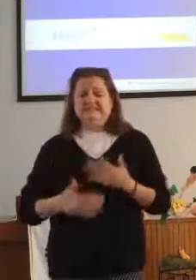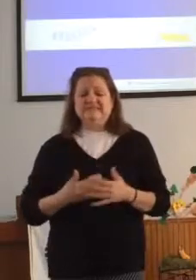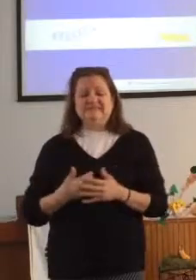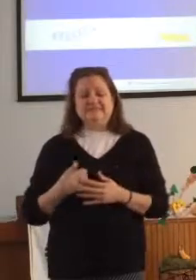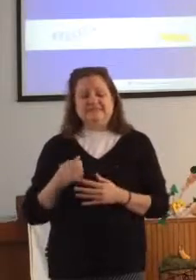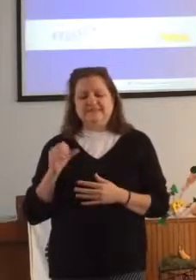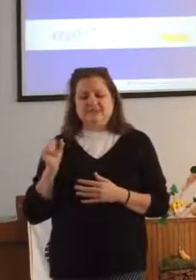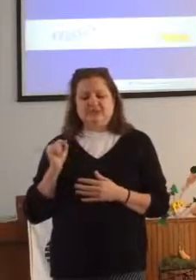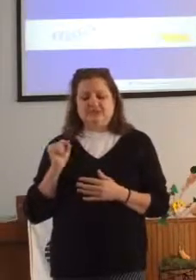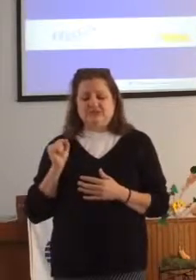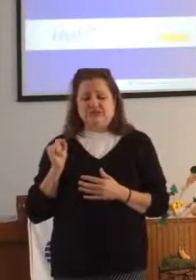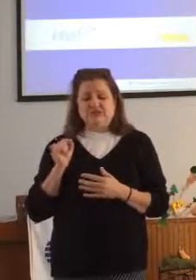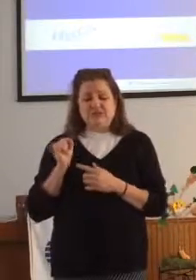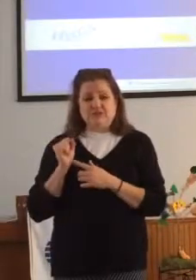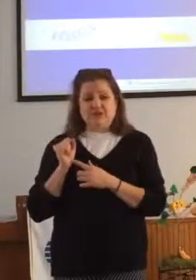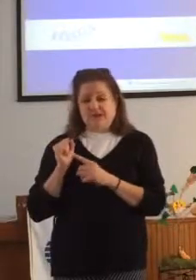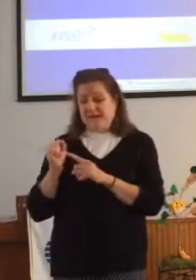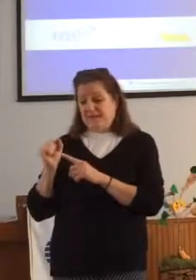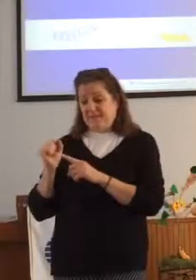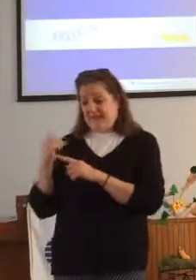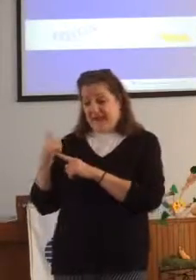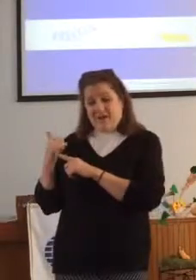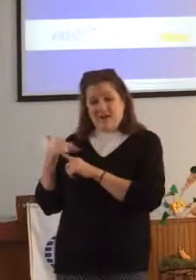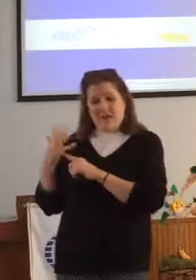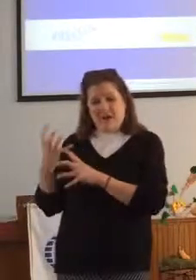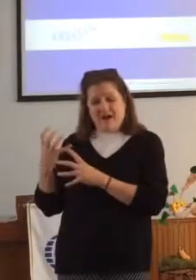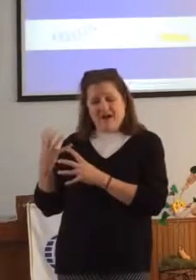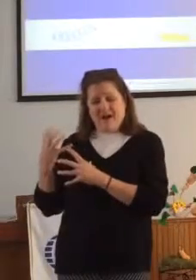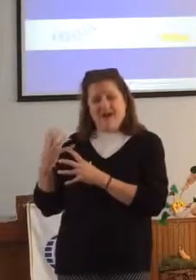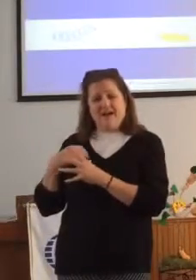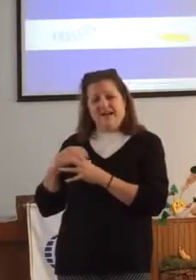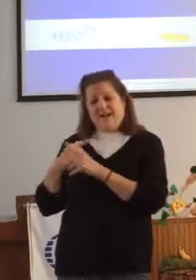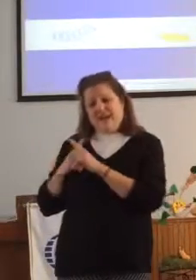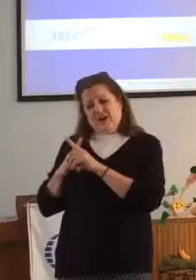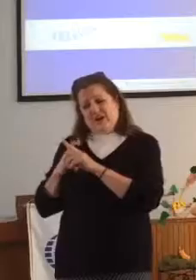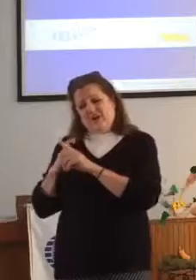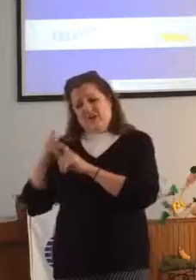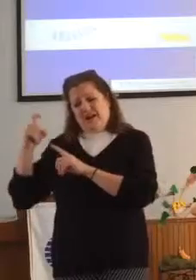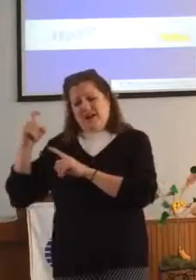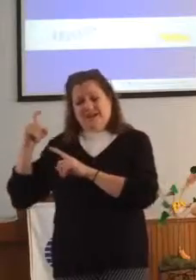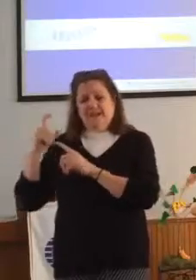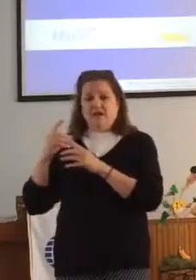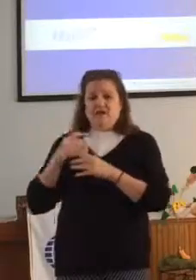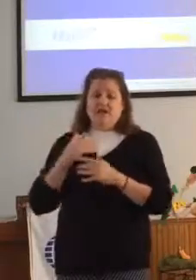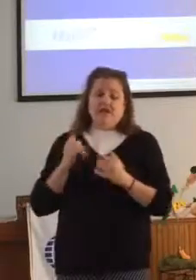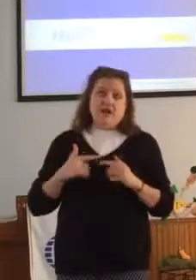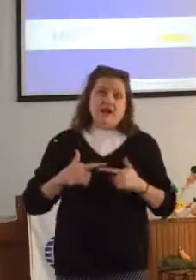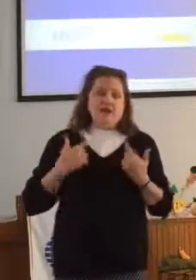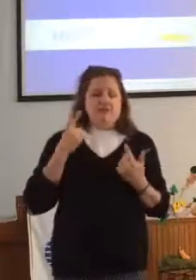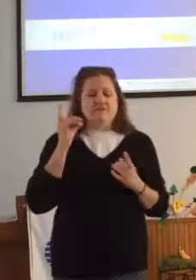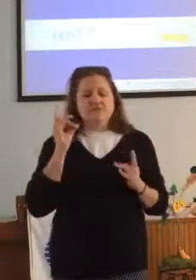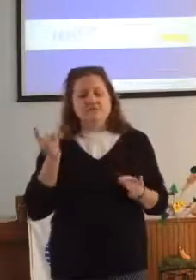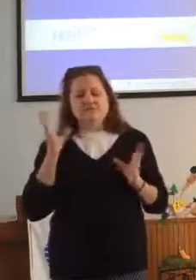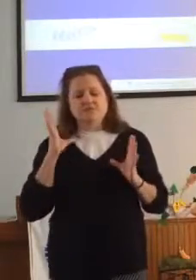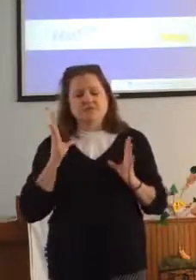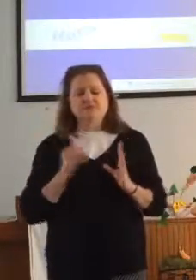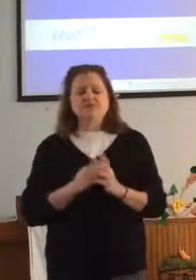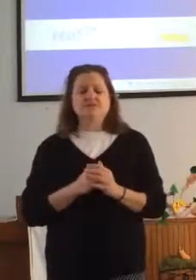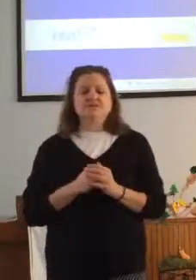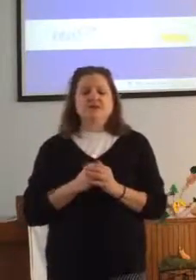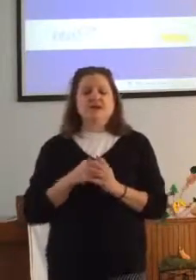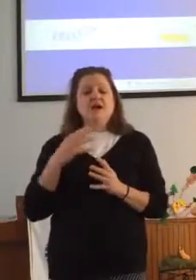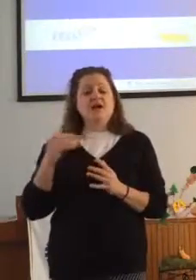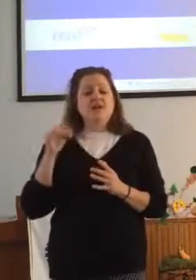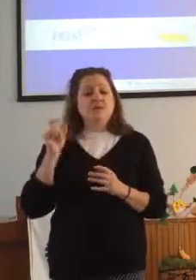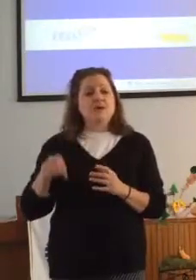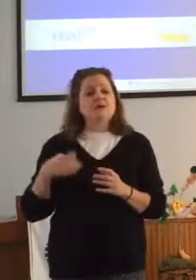She wanted to get up, too. The crawling life wasn't enough for her either. She also had to admit that it